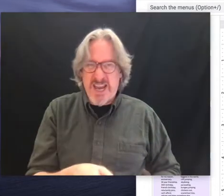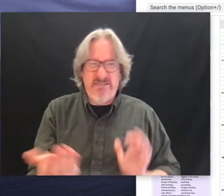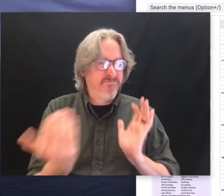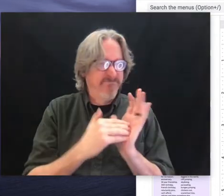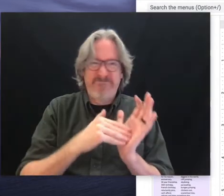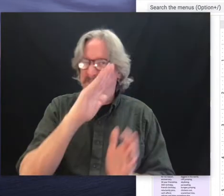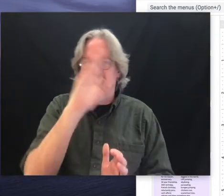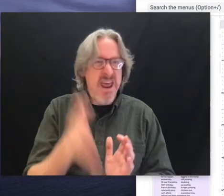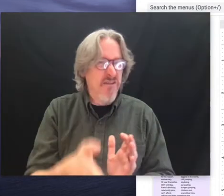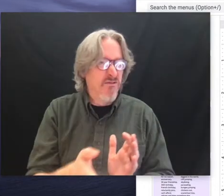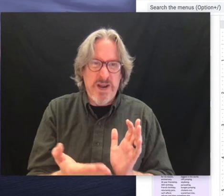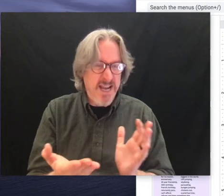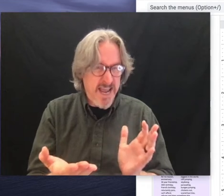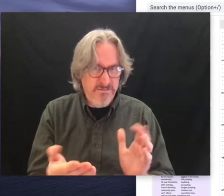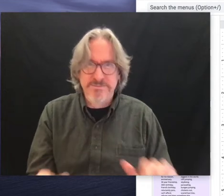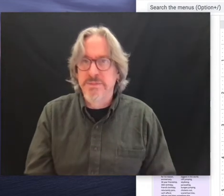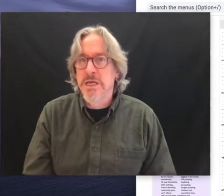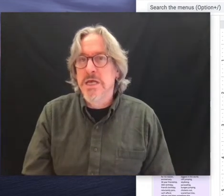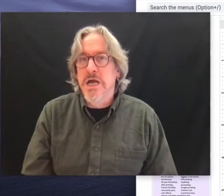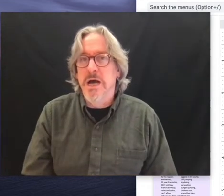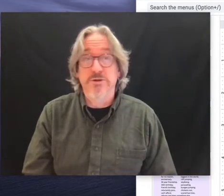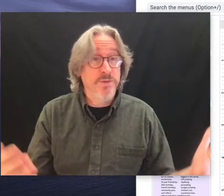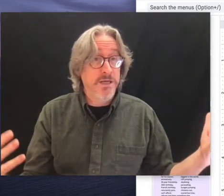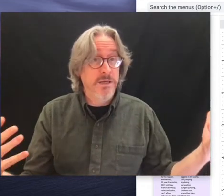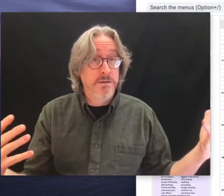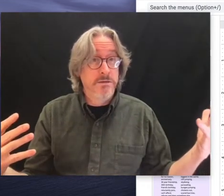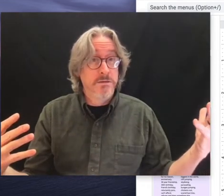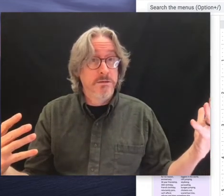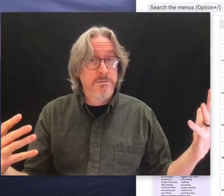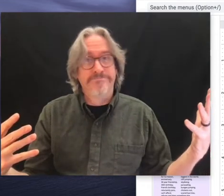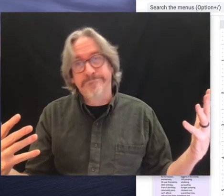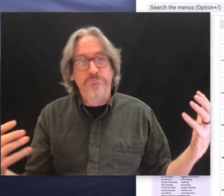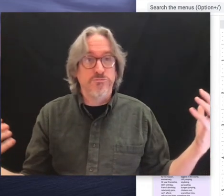Never again. Never going again. To be